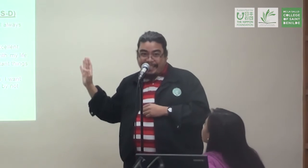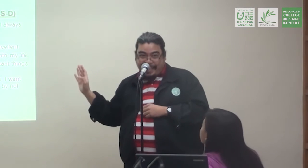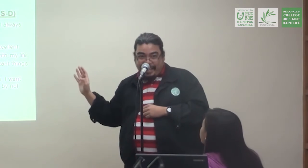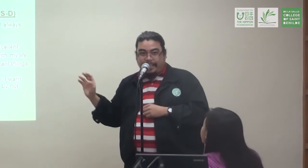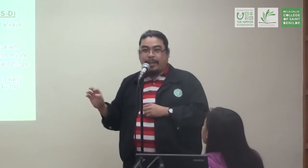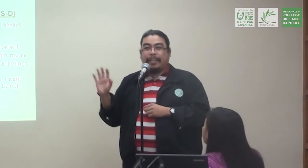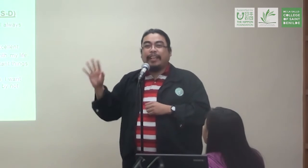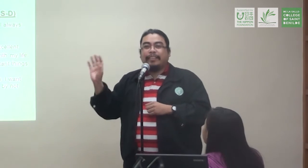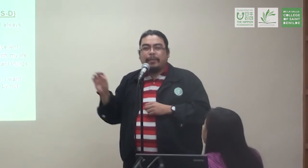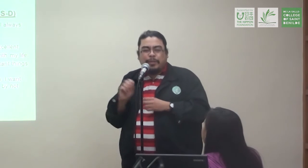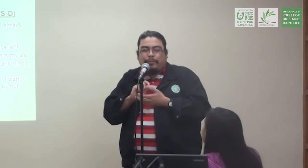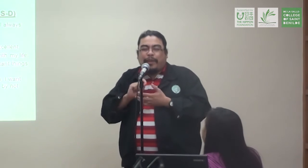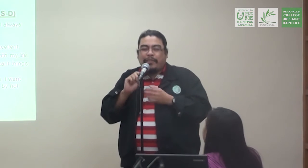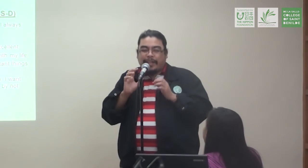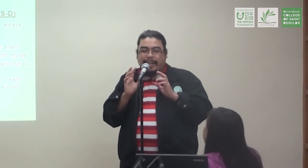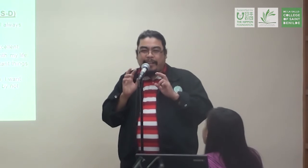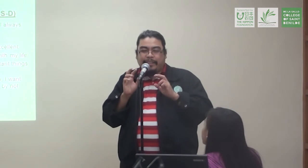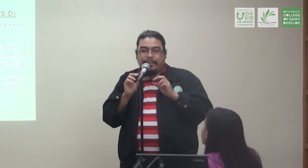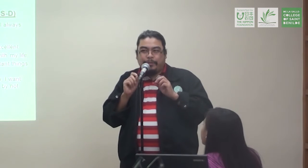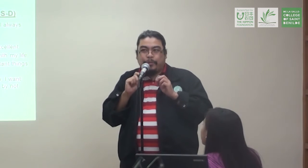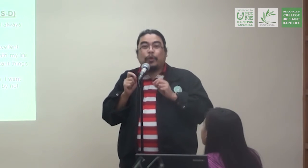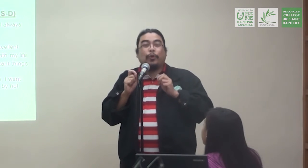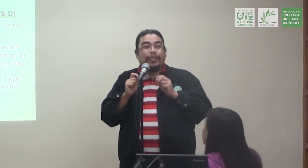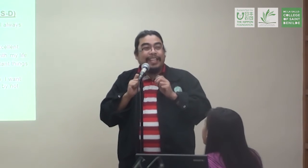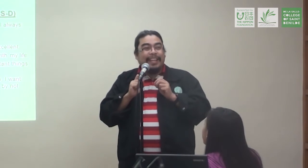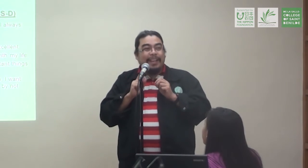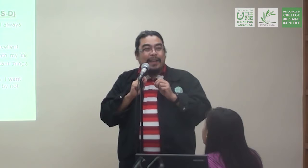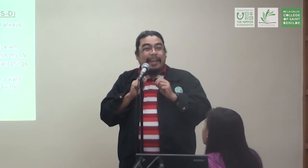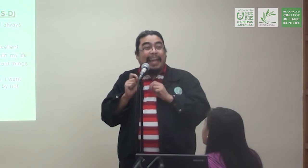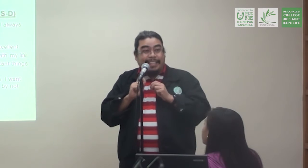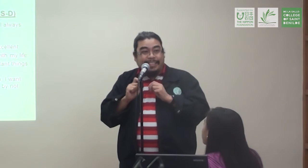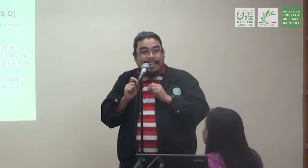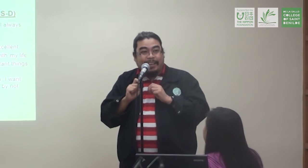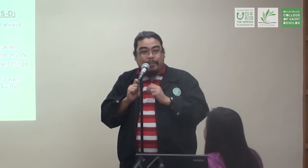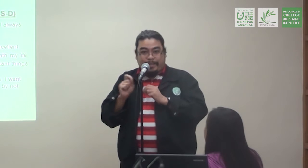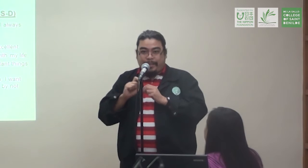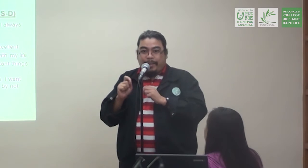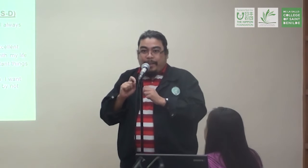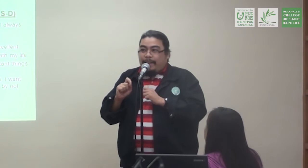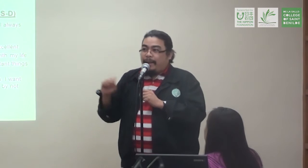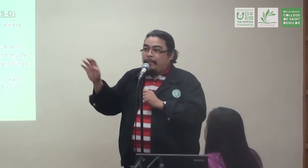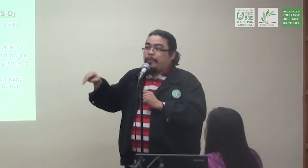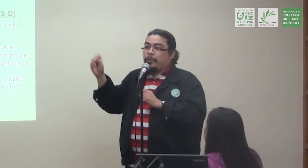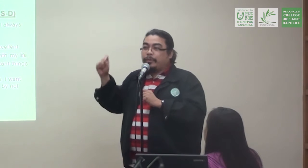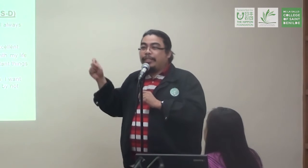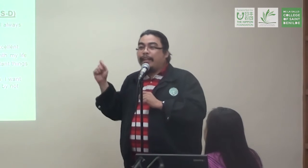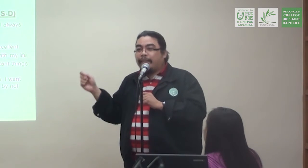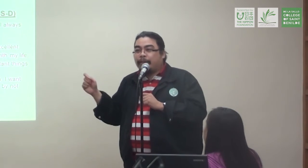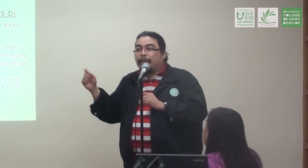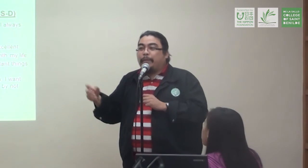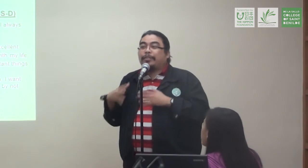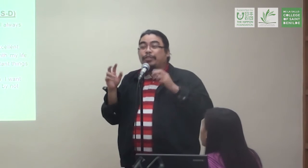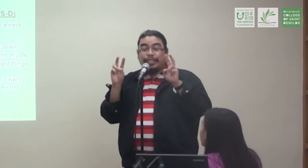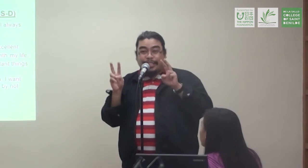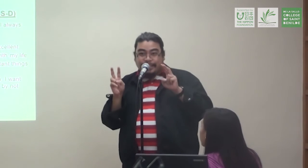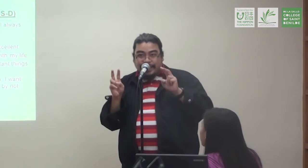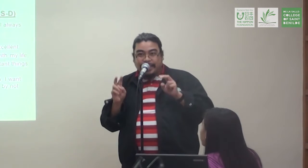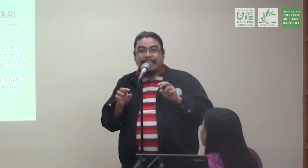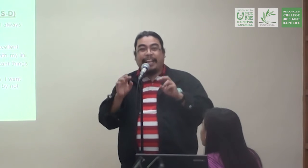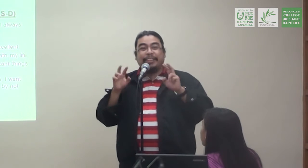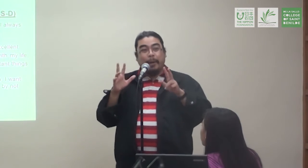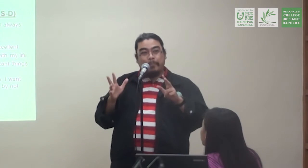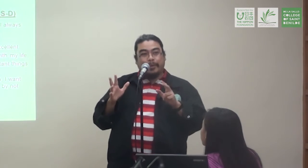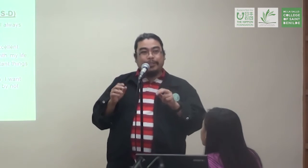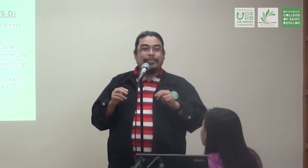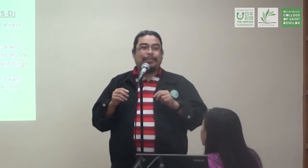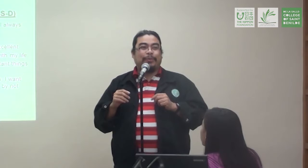test editing. Now, at that time, it's a very kind of crude editing, but you will see later on, based on